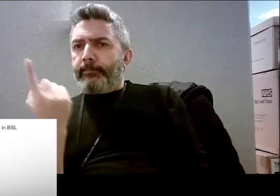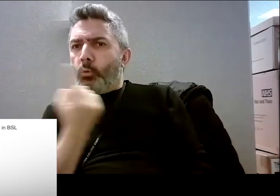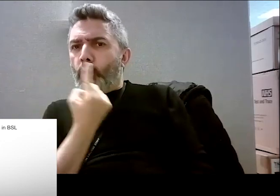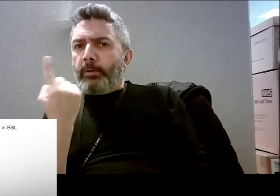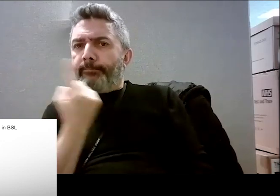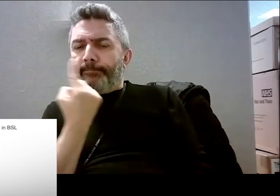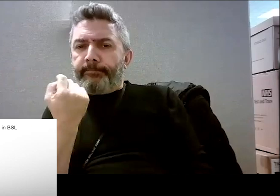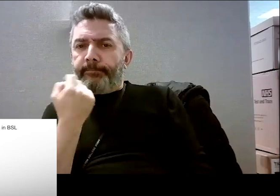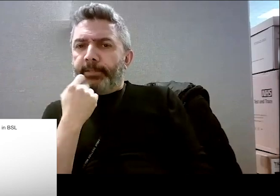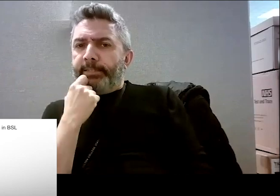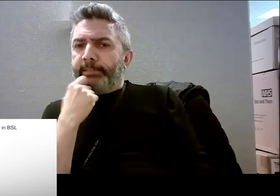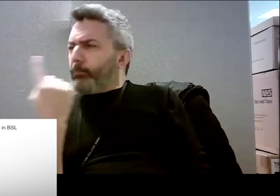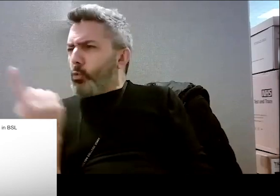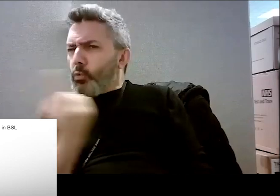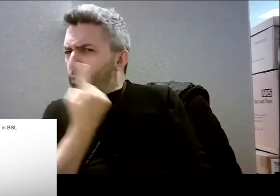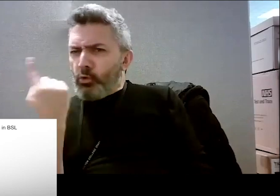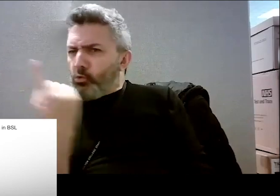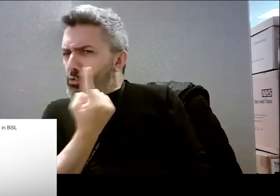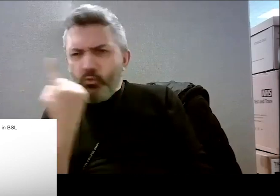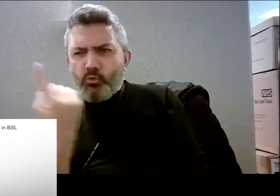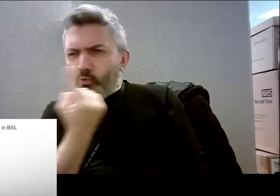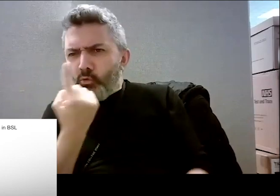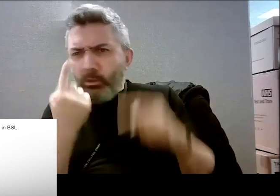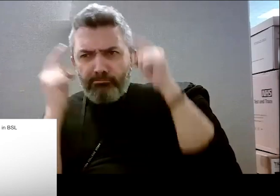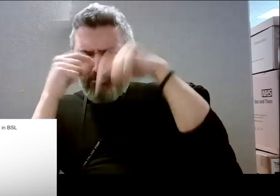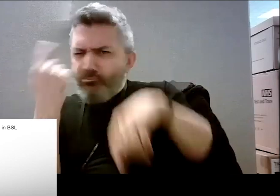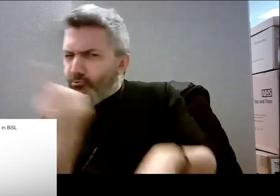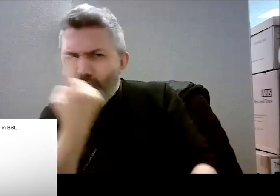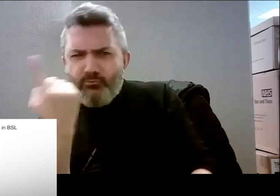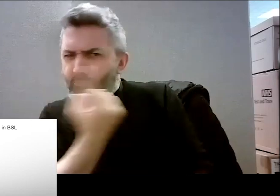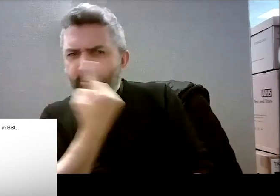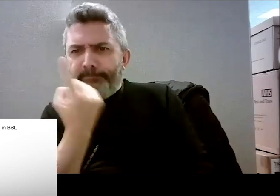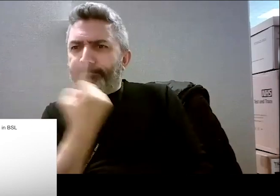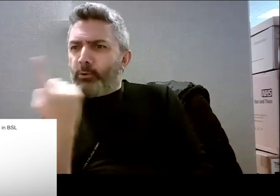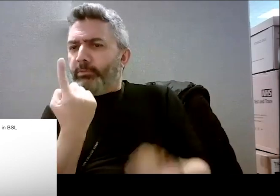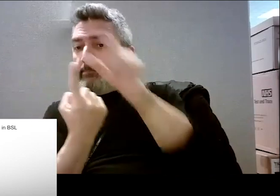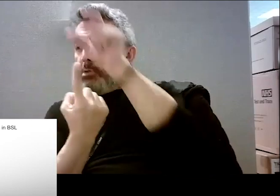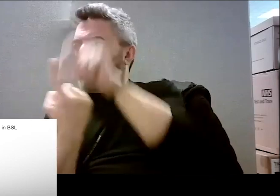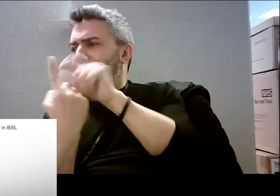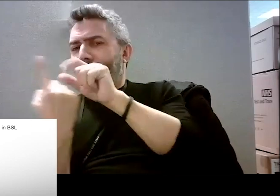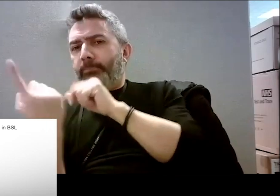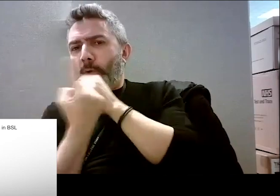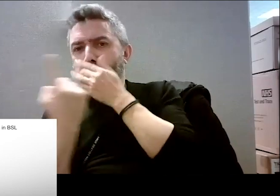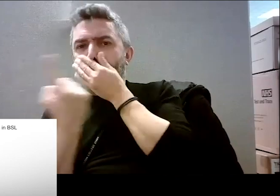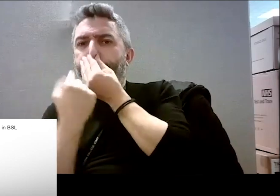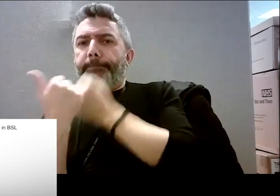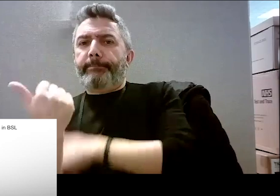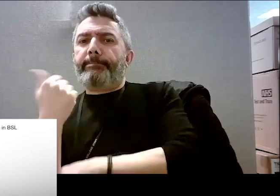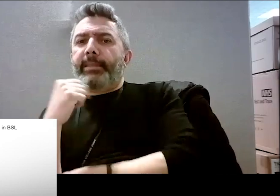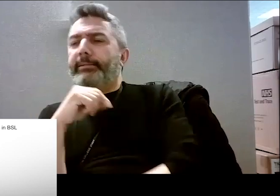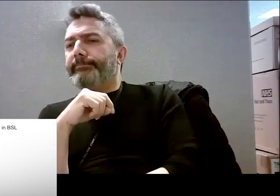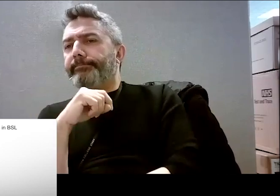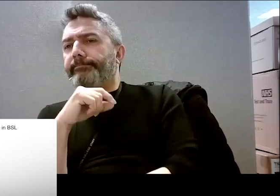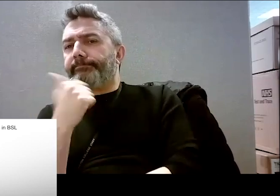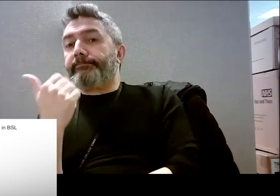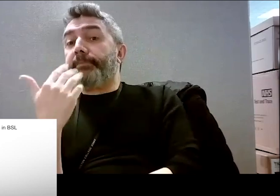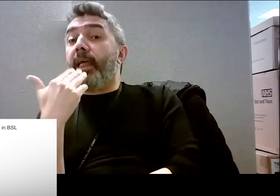person. Who are you? Who is this? And then your eyebrows go down because you're asking who is